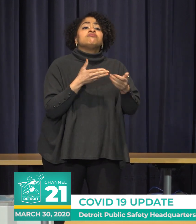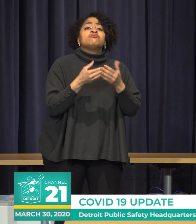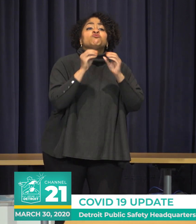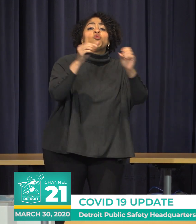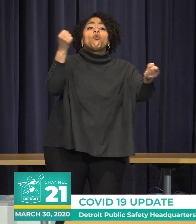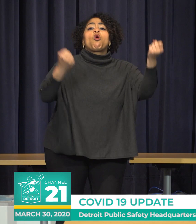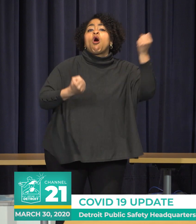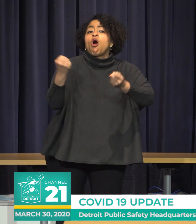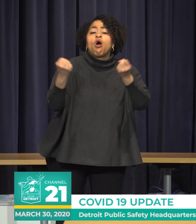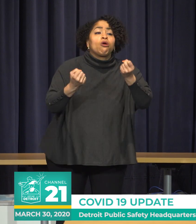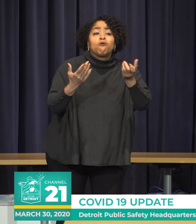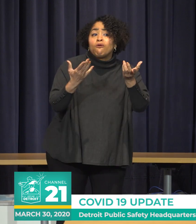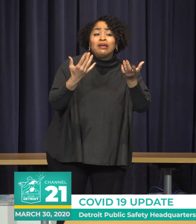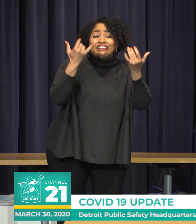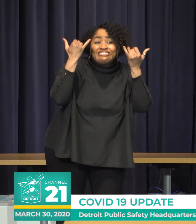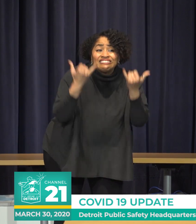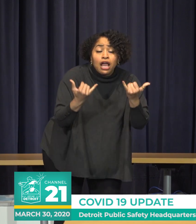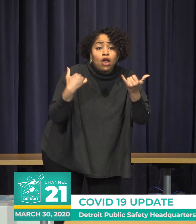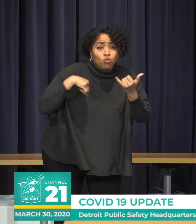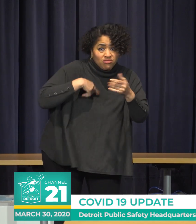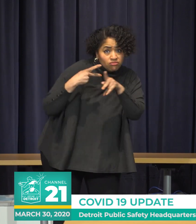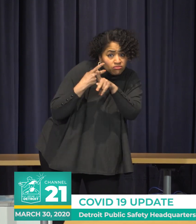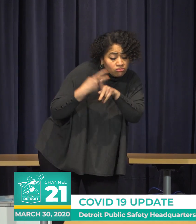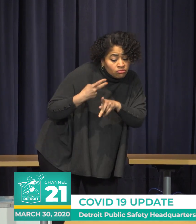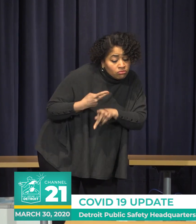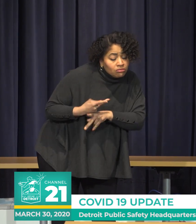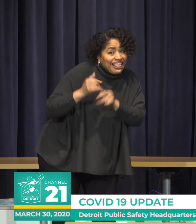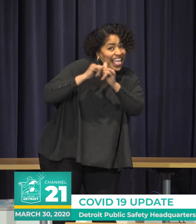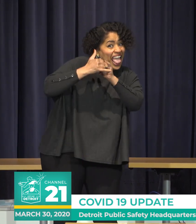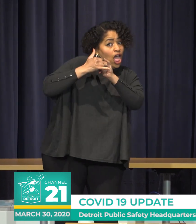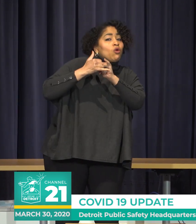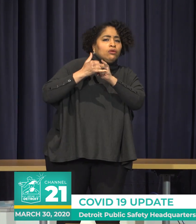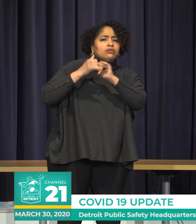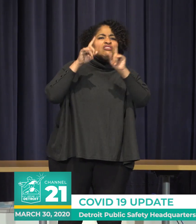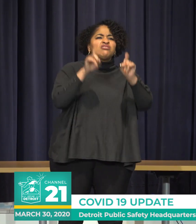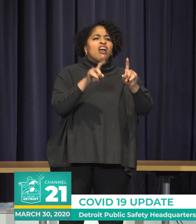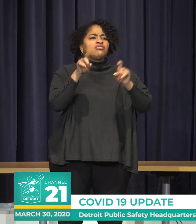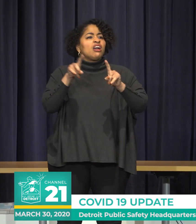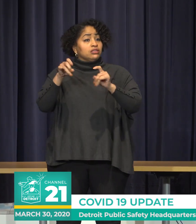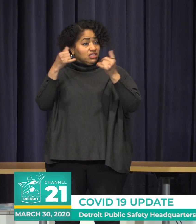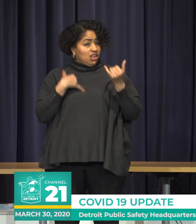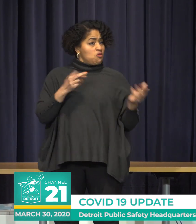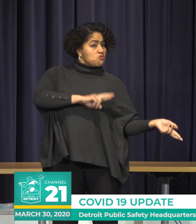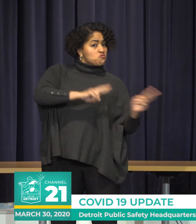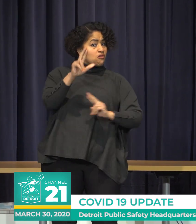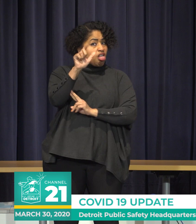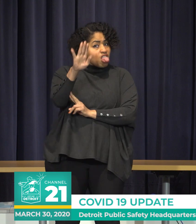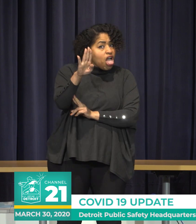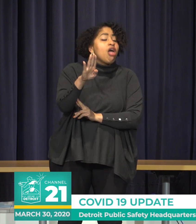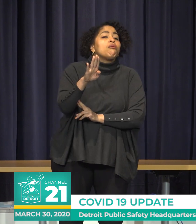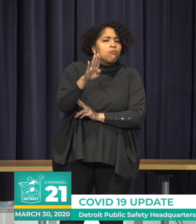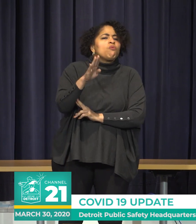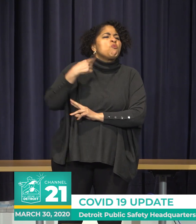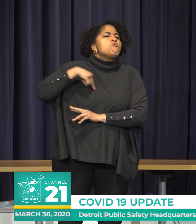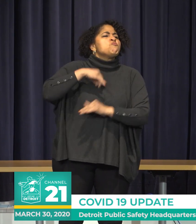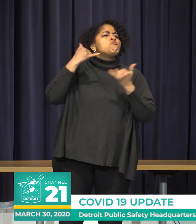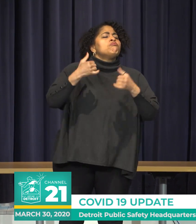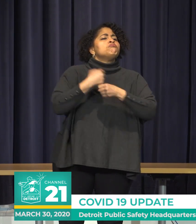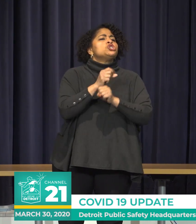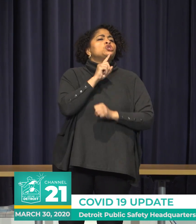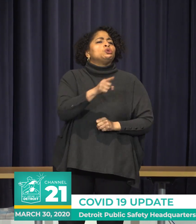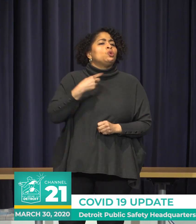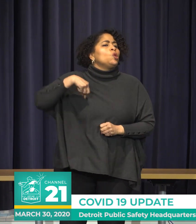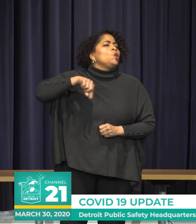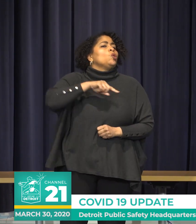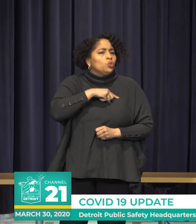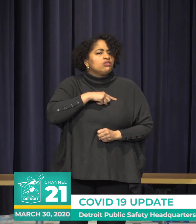car. And so now that we have worked out the testing protocols and we've got the labs, we're now going to make sure that